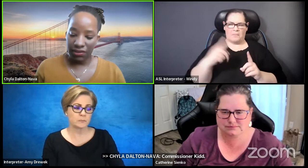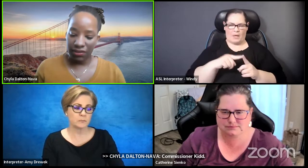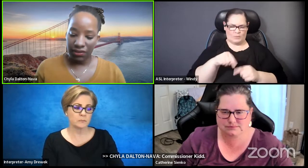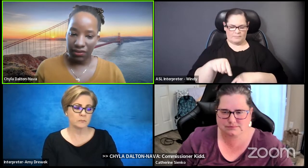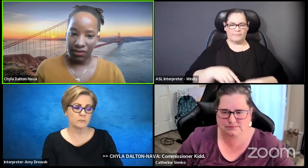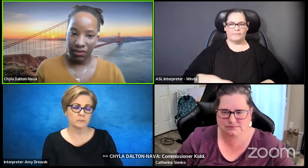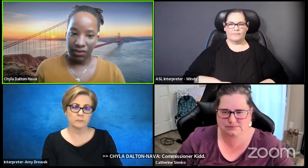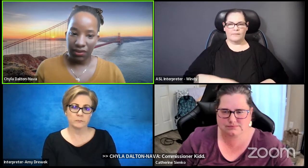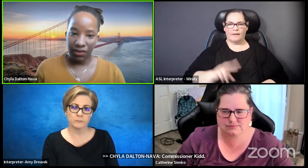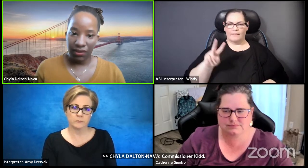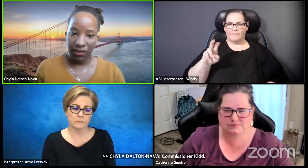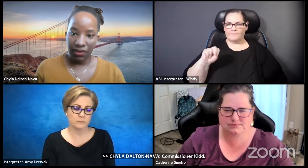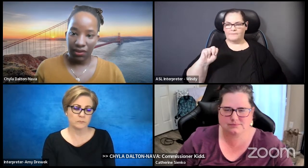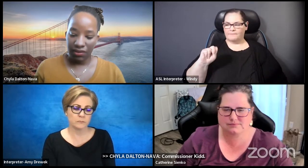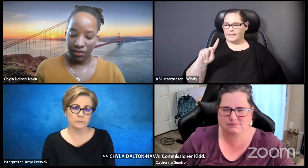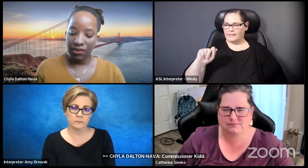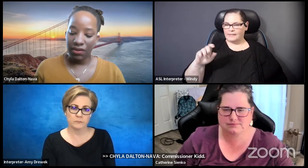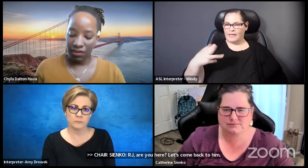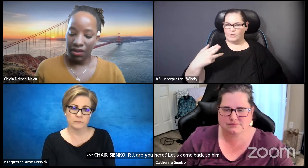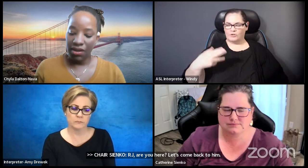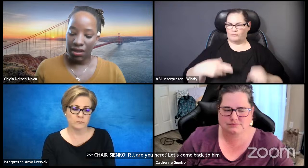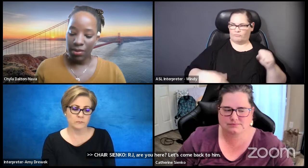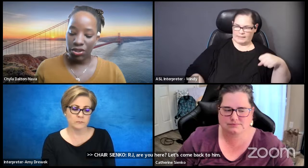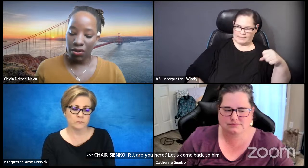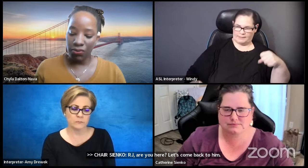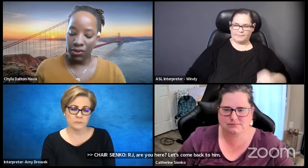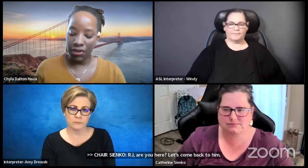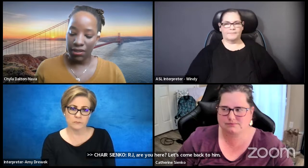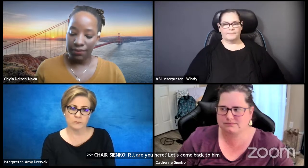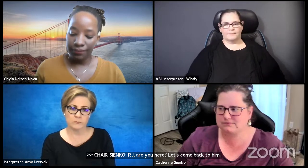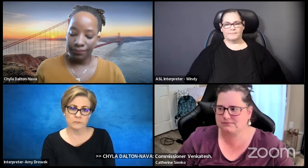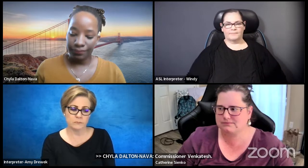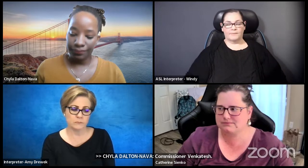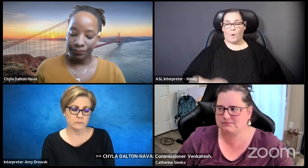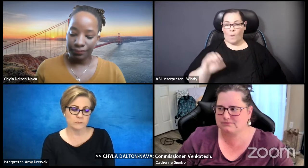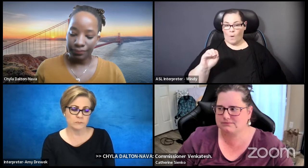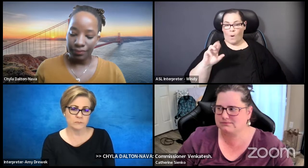Venkatesh, Yes. Commissioner O'Rourke,